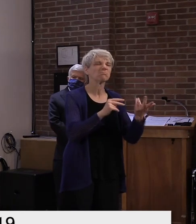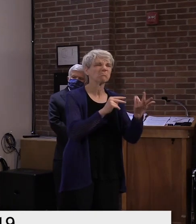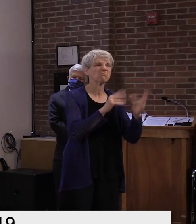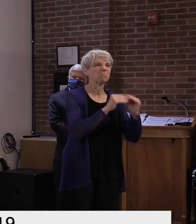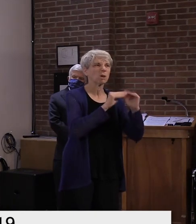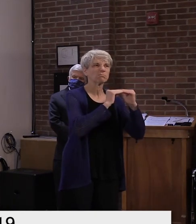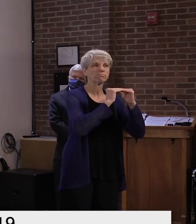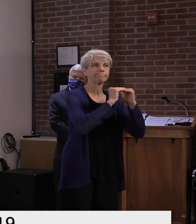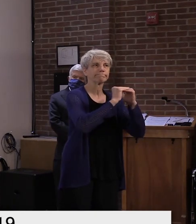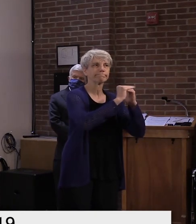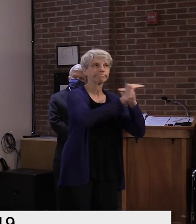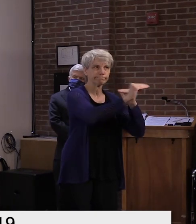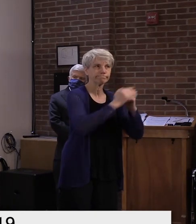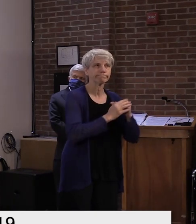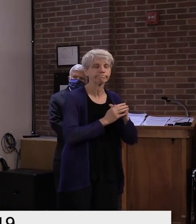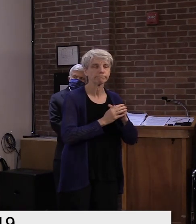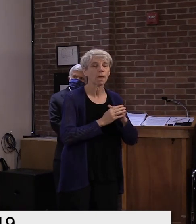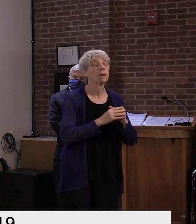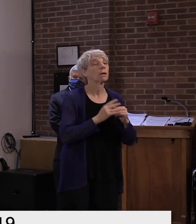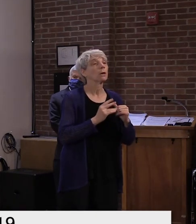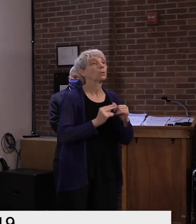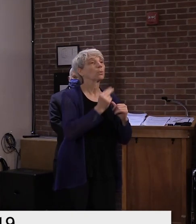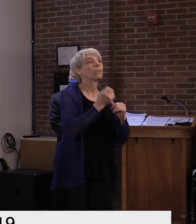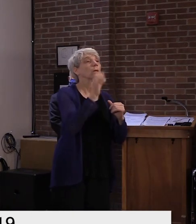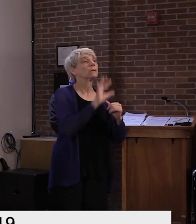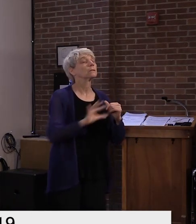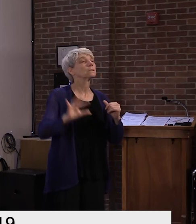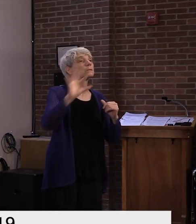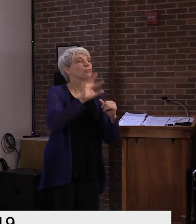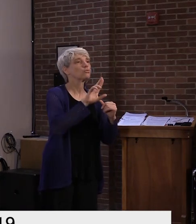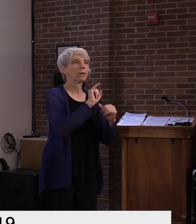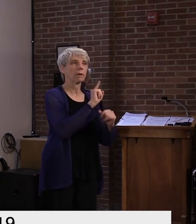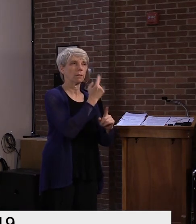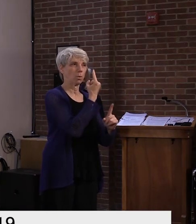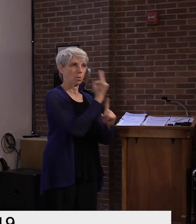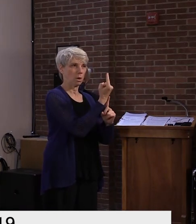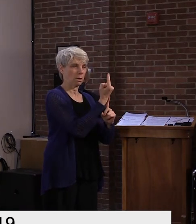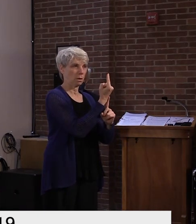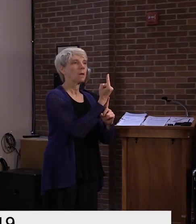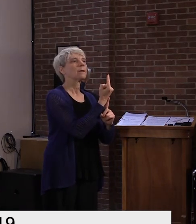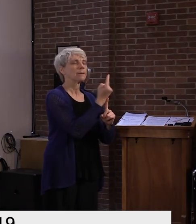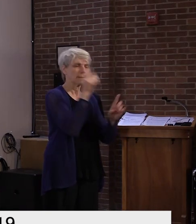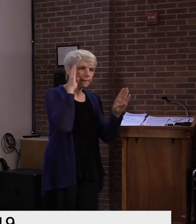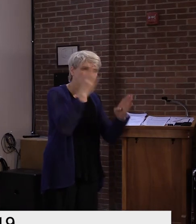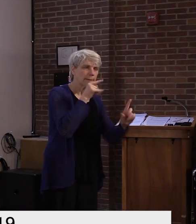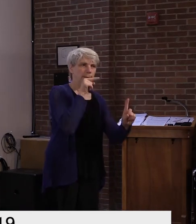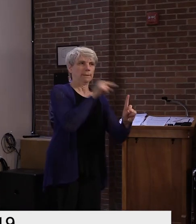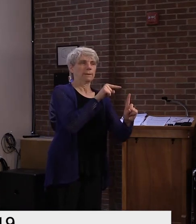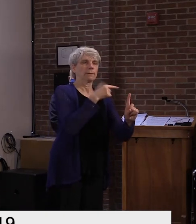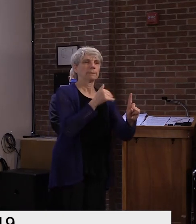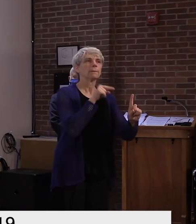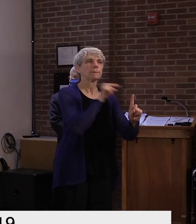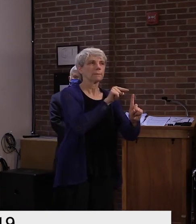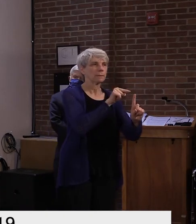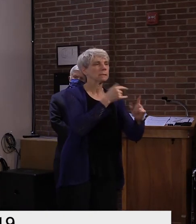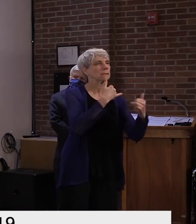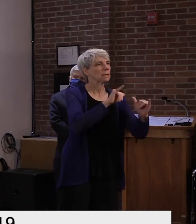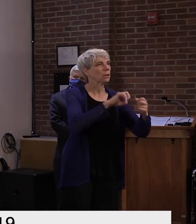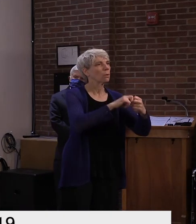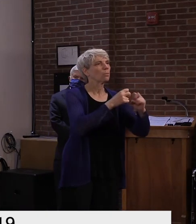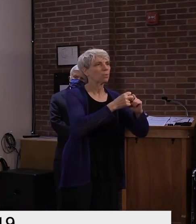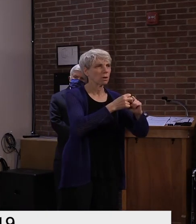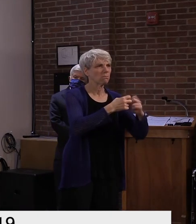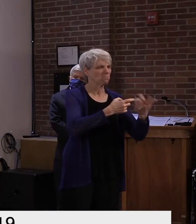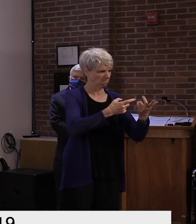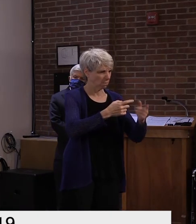think we mentioned this last week out of the Northeast, Rhode Island is the only state that we're paying particular attention to given their